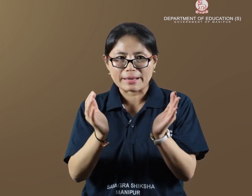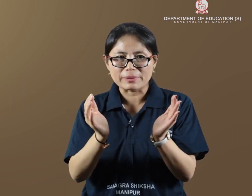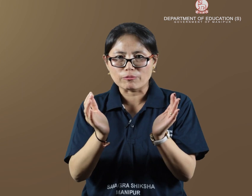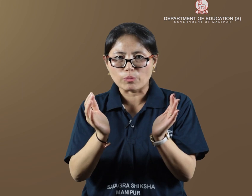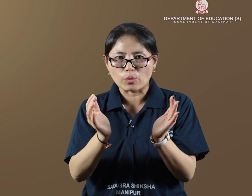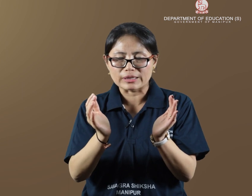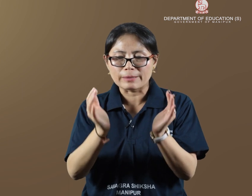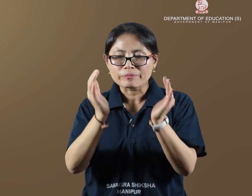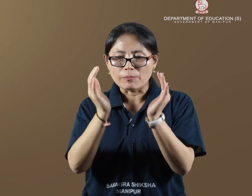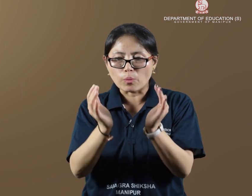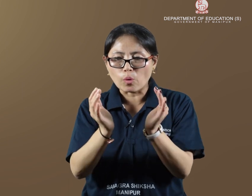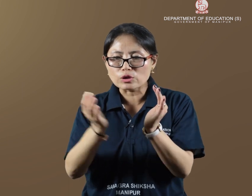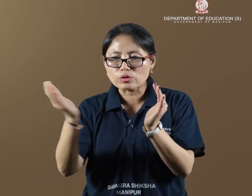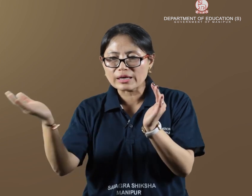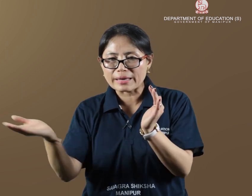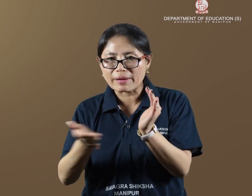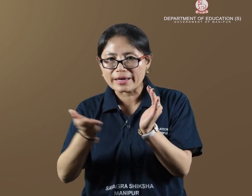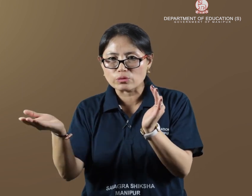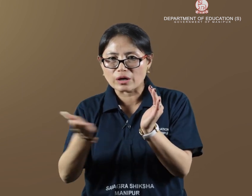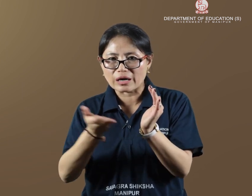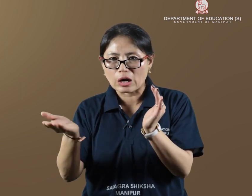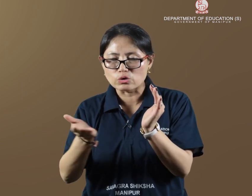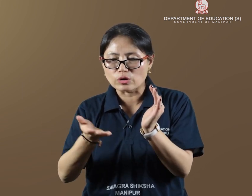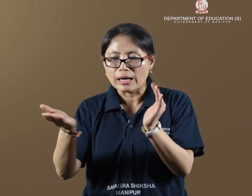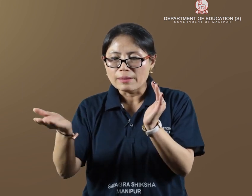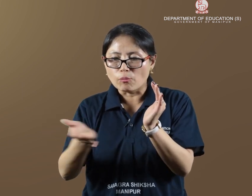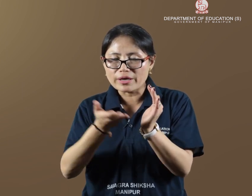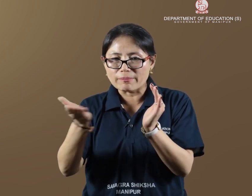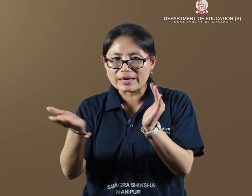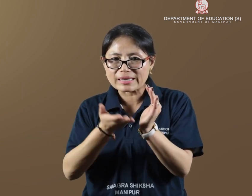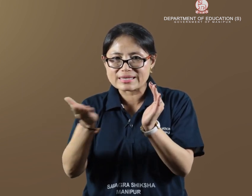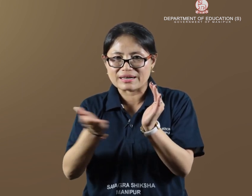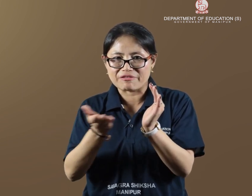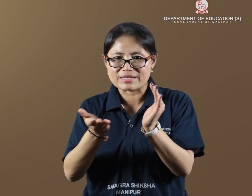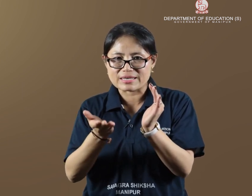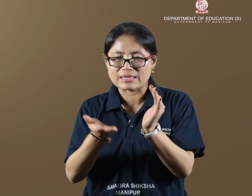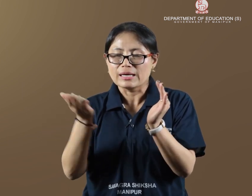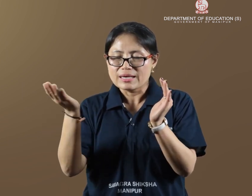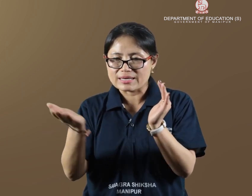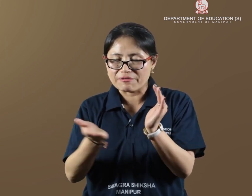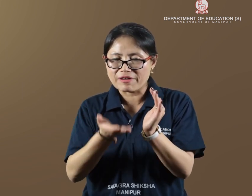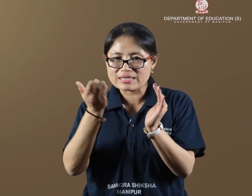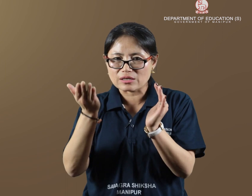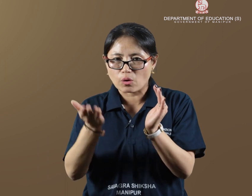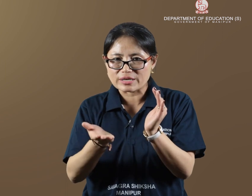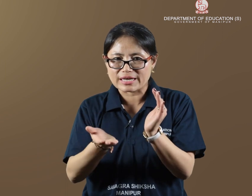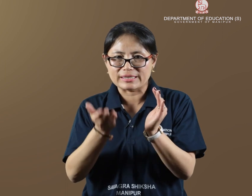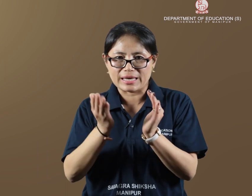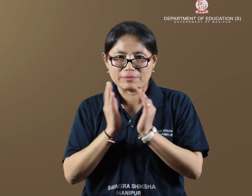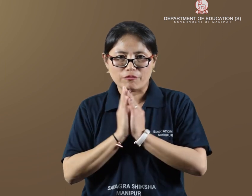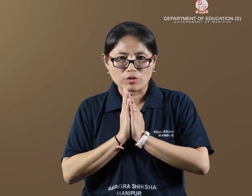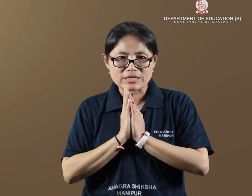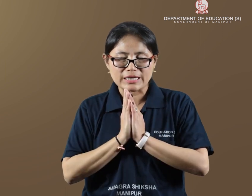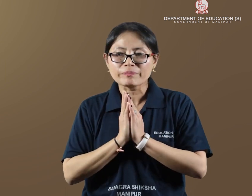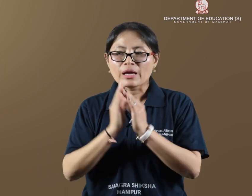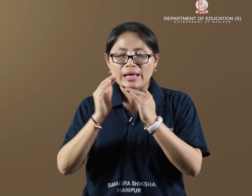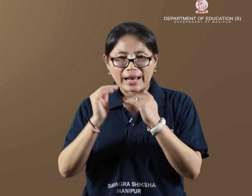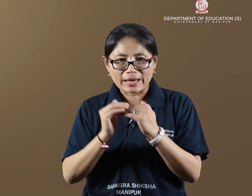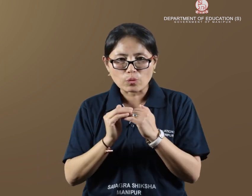example of ball da ball duga lai mai duga ground duga moi marak ki surfaces da surface in contact the labor force ni